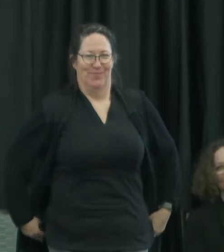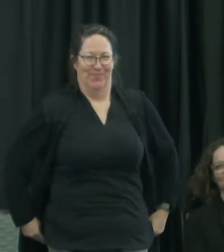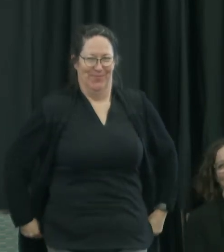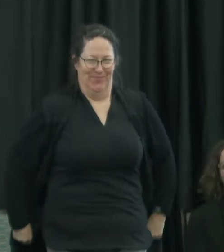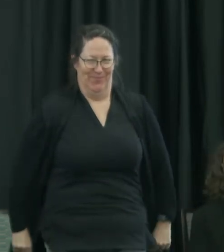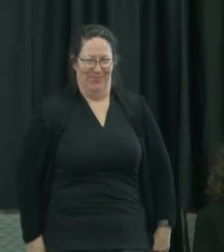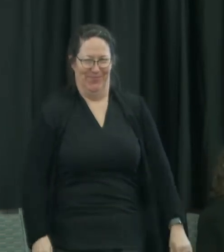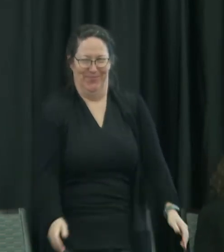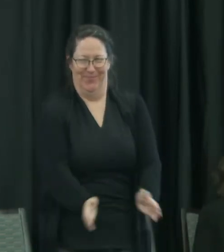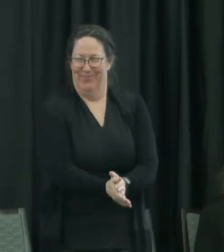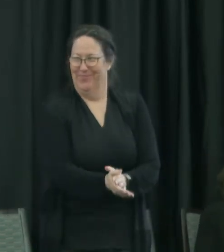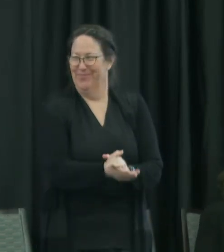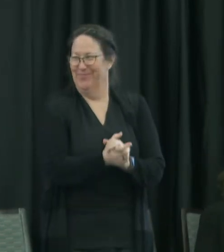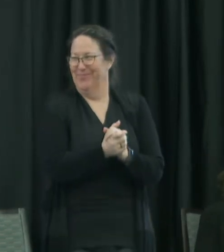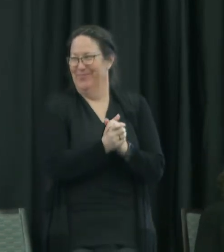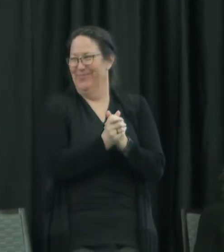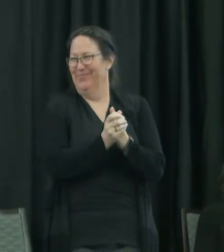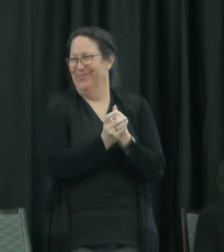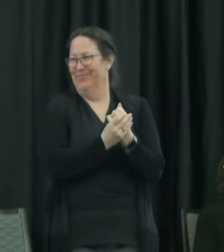Yeah.